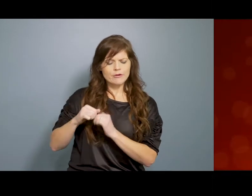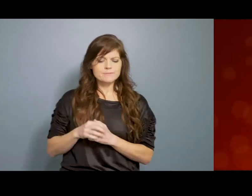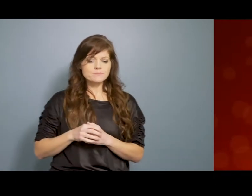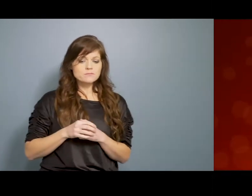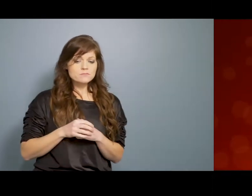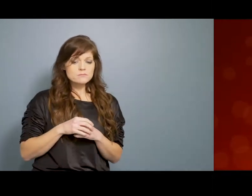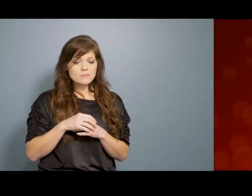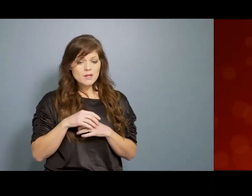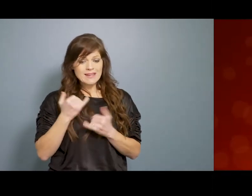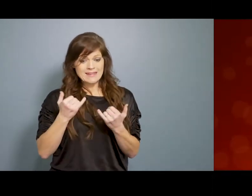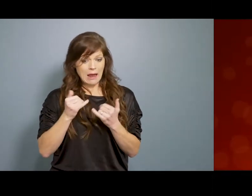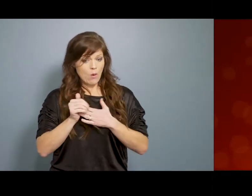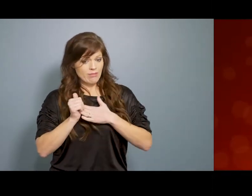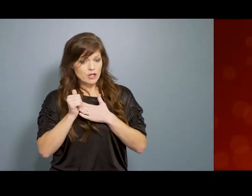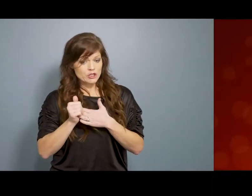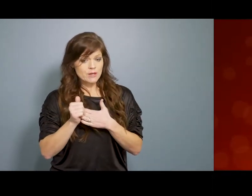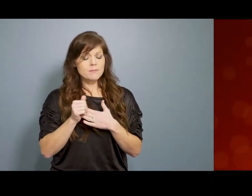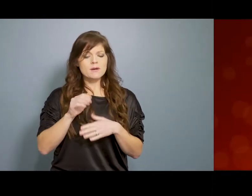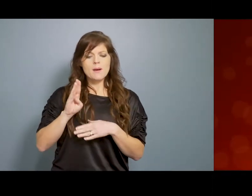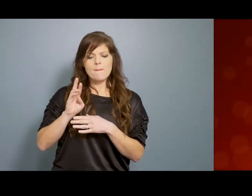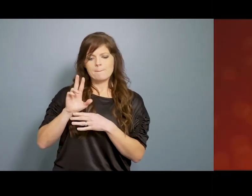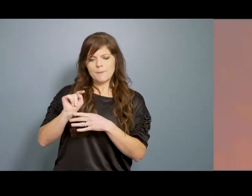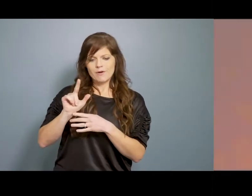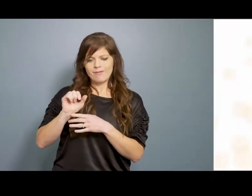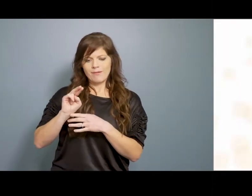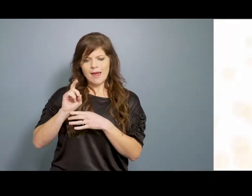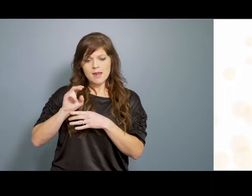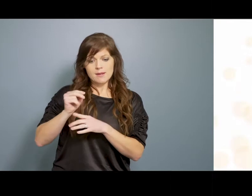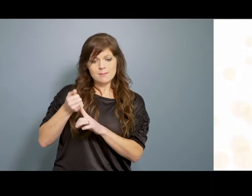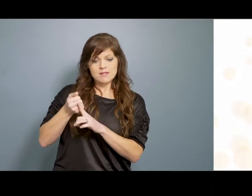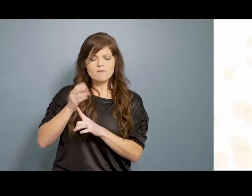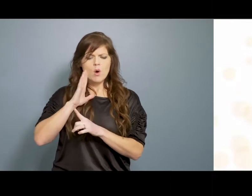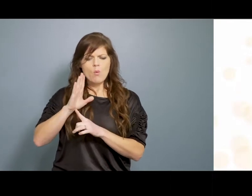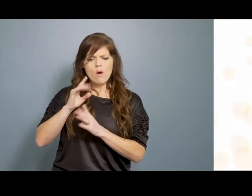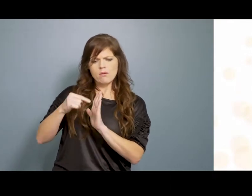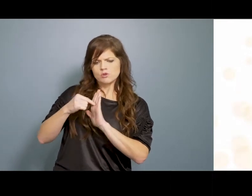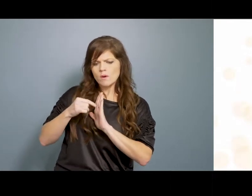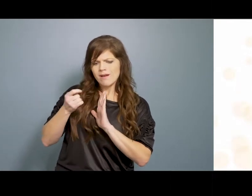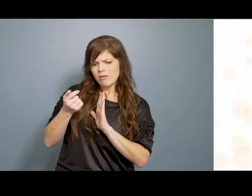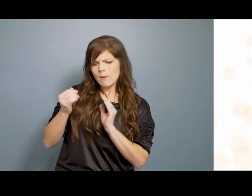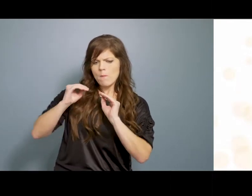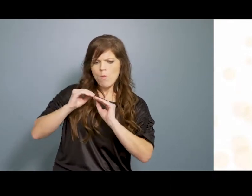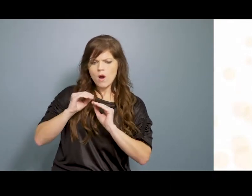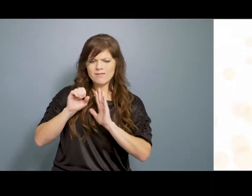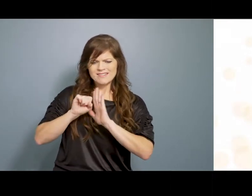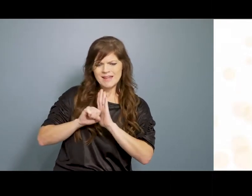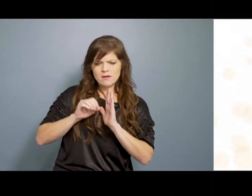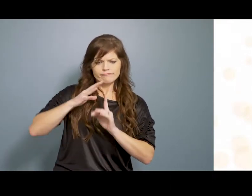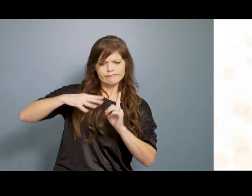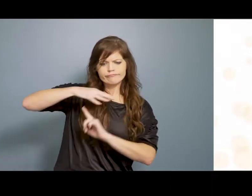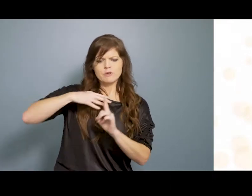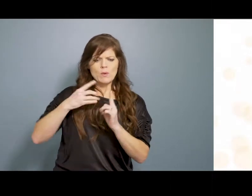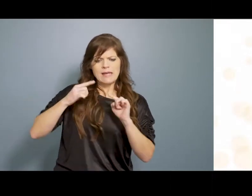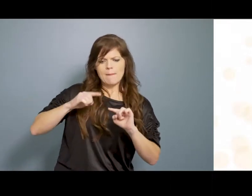time to hear from our leader, our president, Dr. Burke Glandon, who will walk us through the state of the college and the